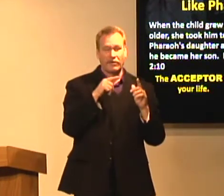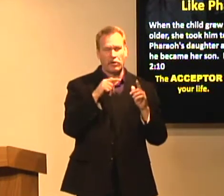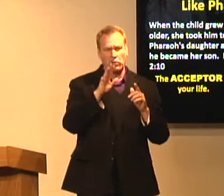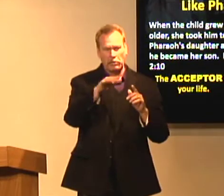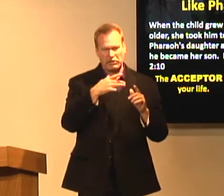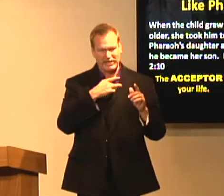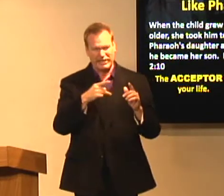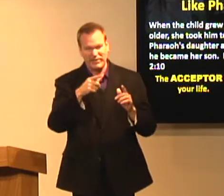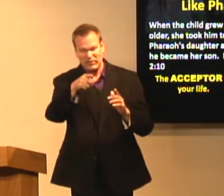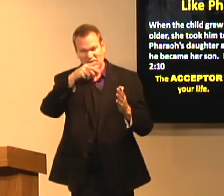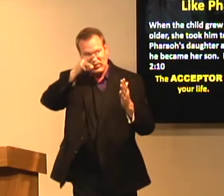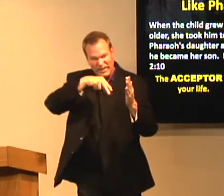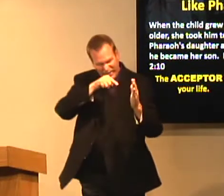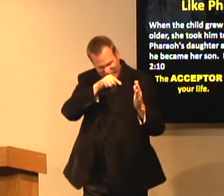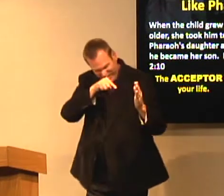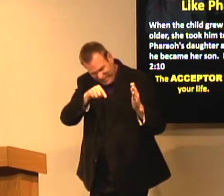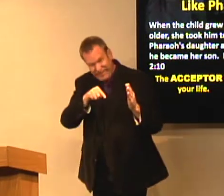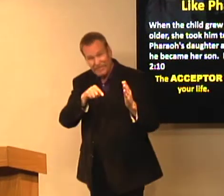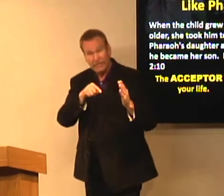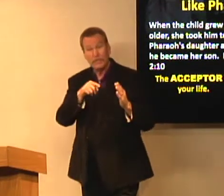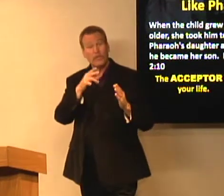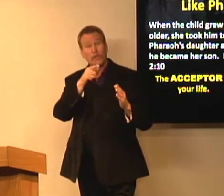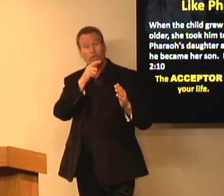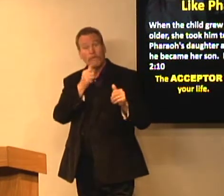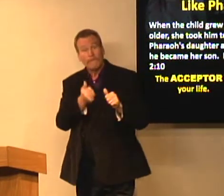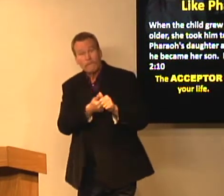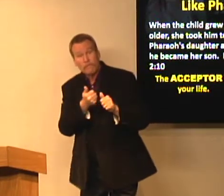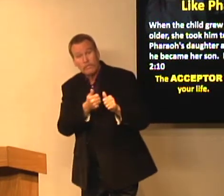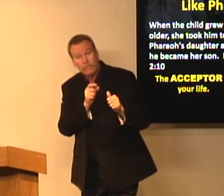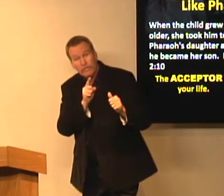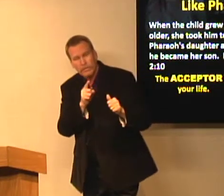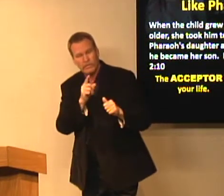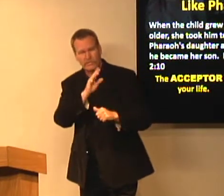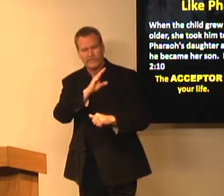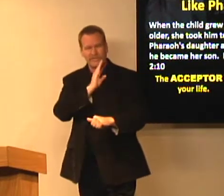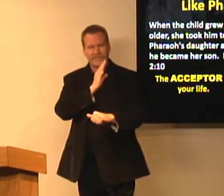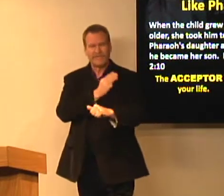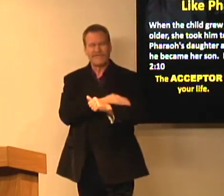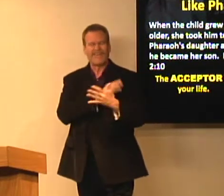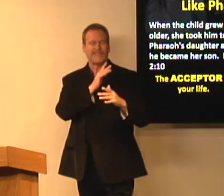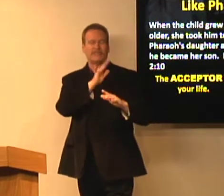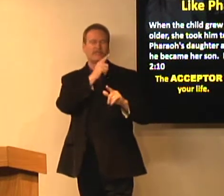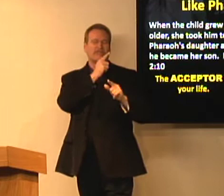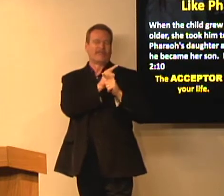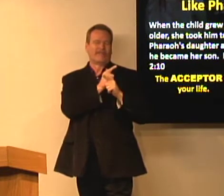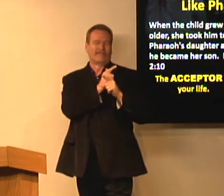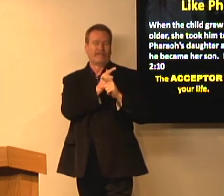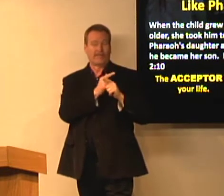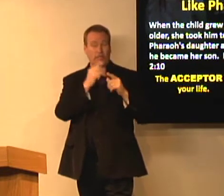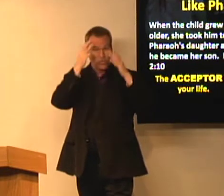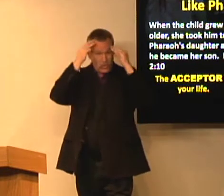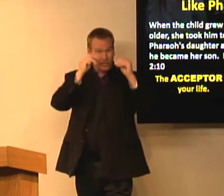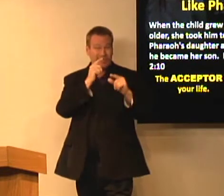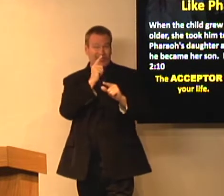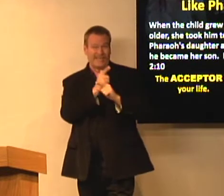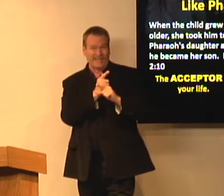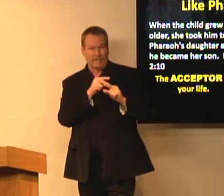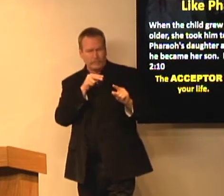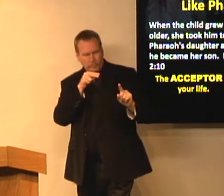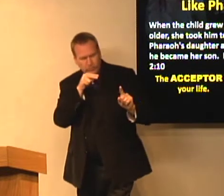the baby must have been thinking. I mean, when you read about that and you see that, but his sister followed him